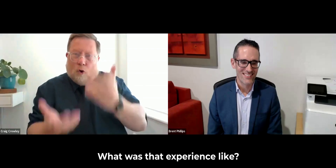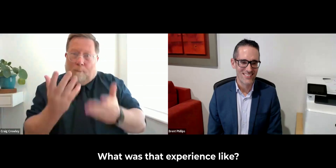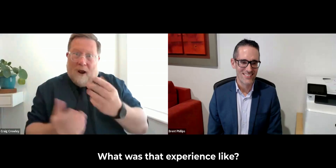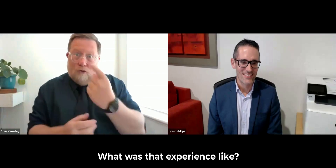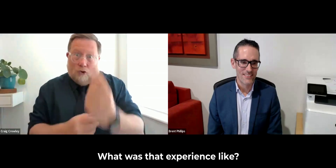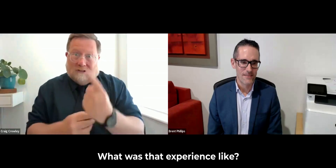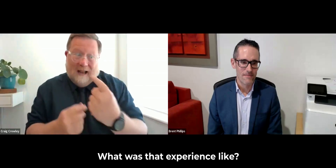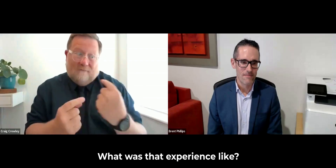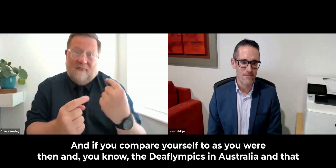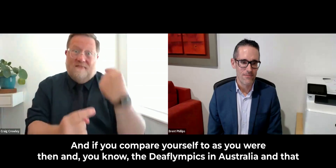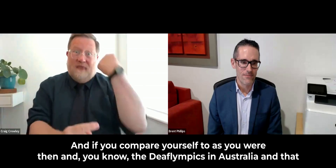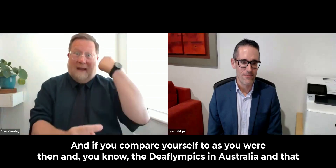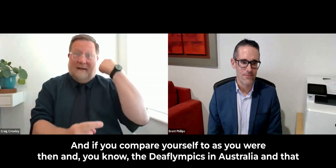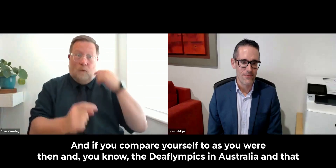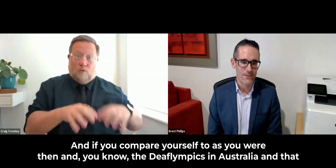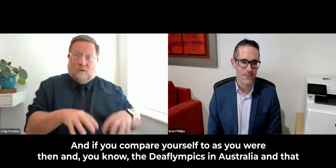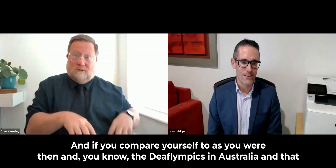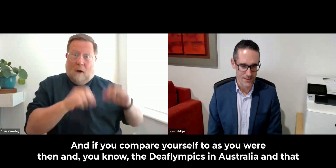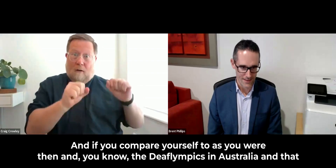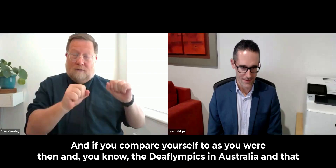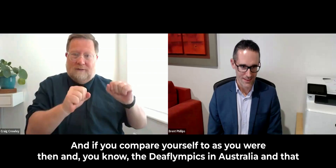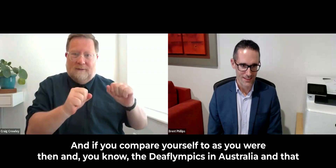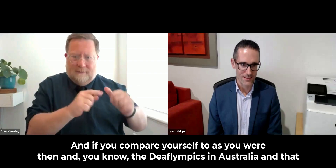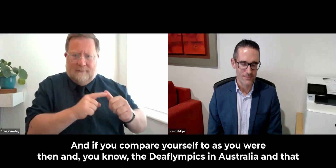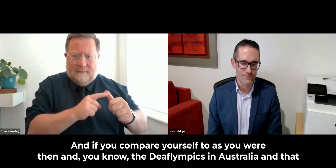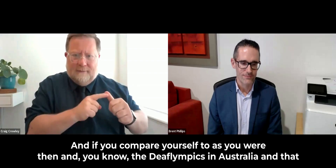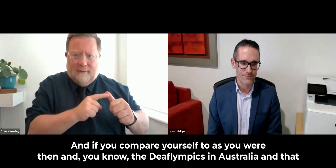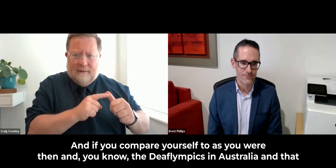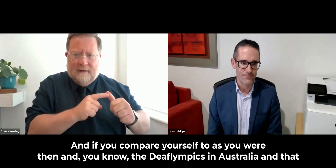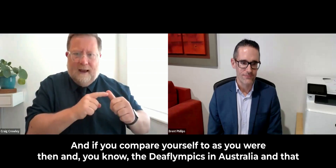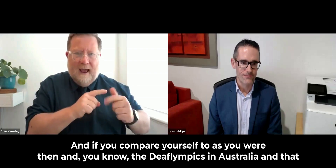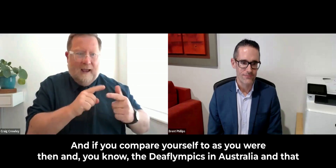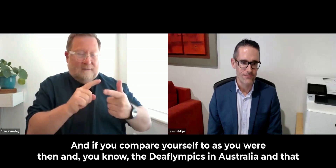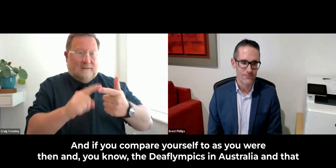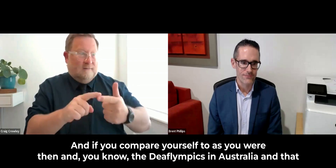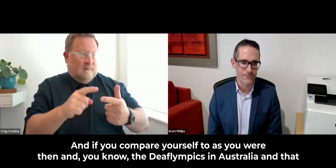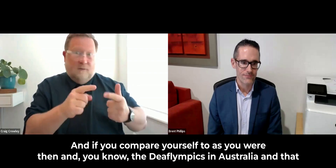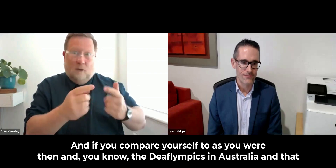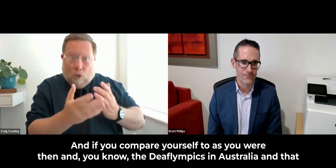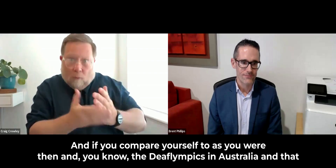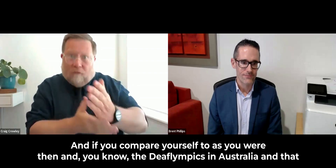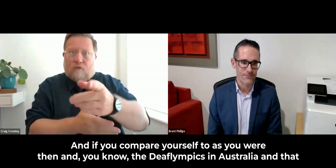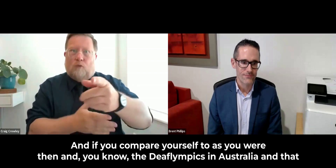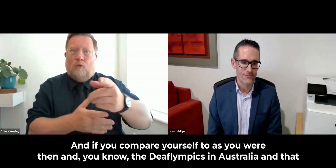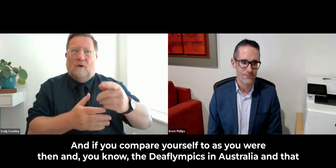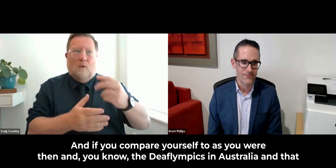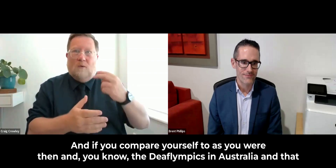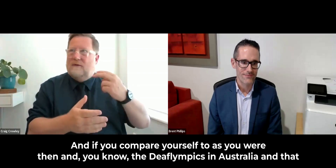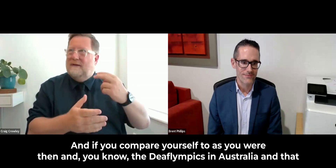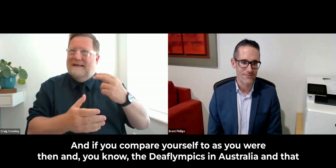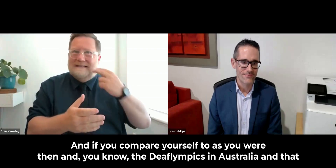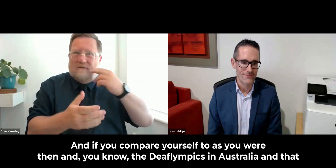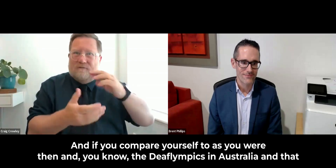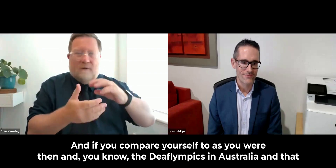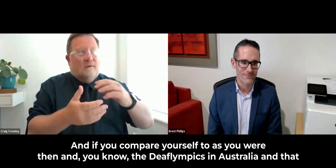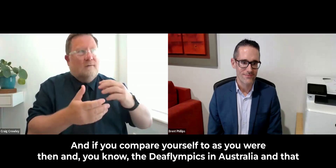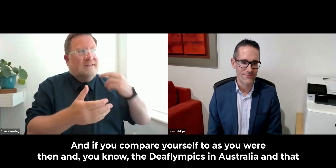experience like? And if you compare yourself to as you were then